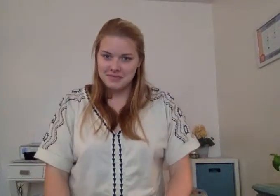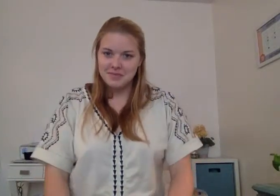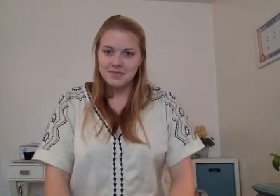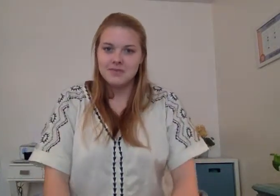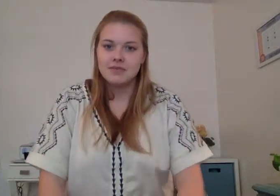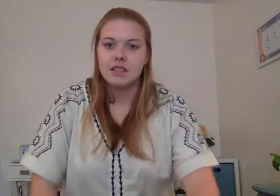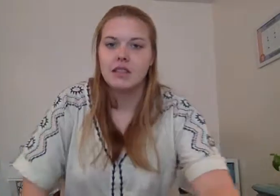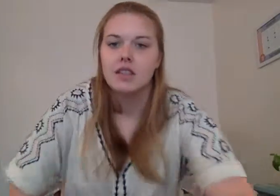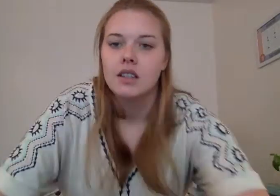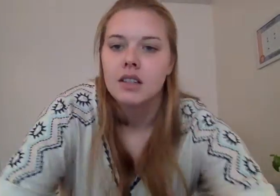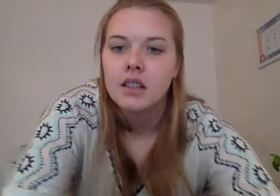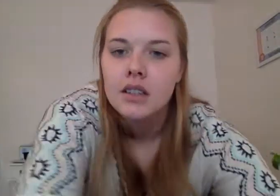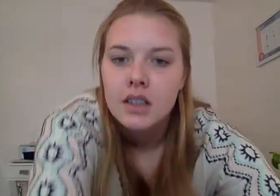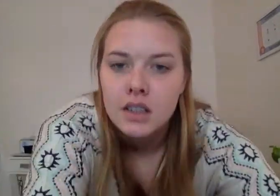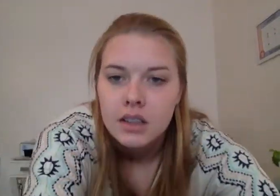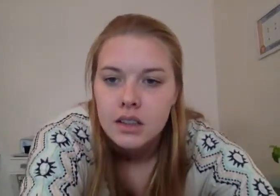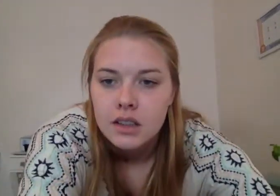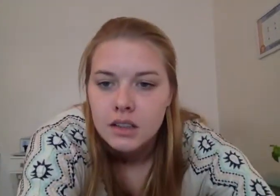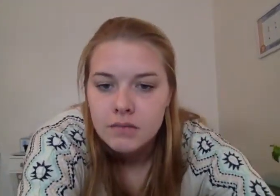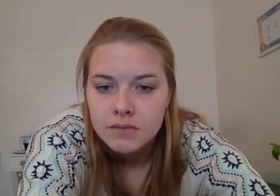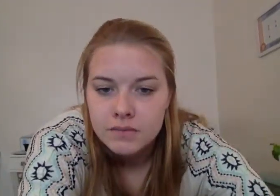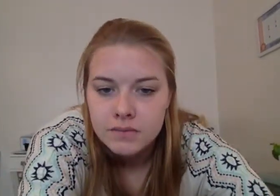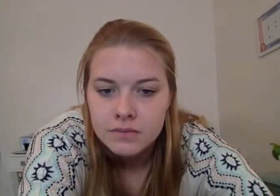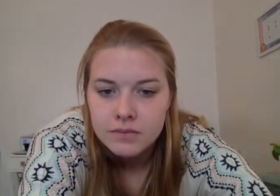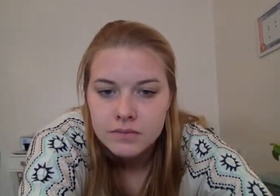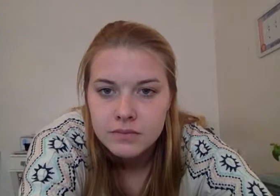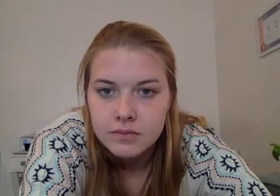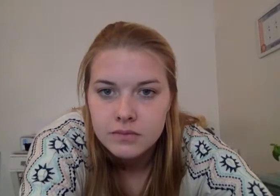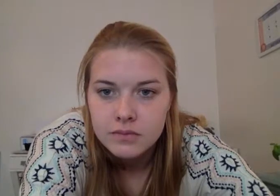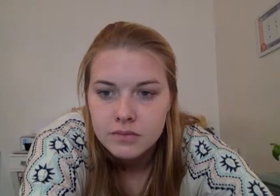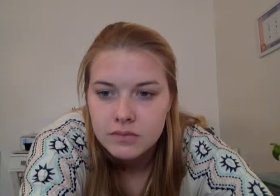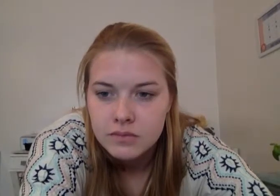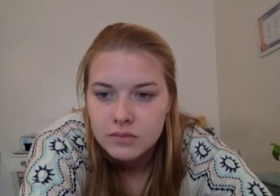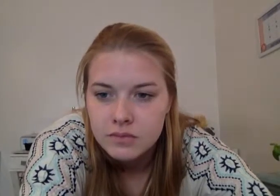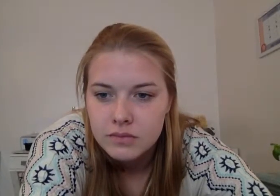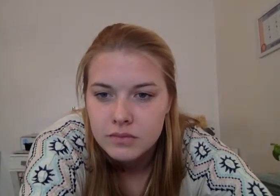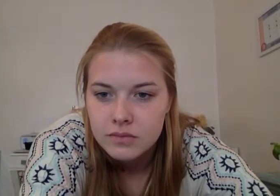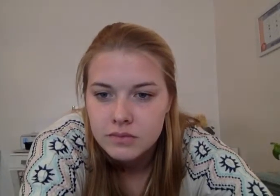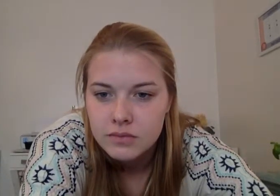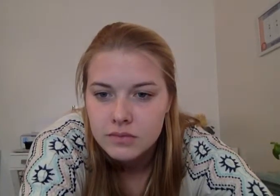If you write anything on your computer, you need to get Grammarly.